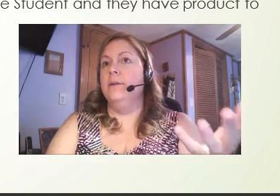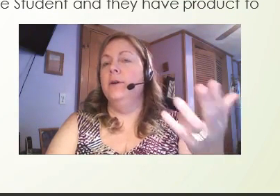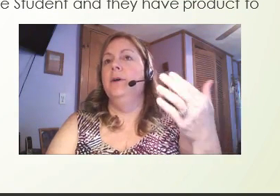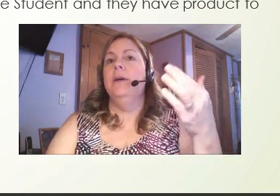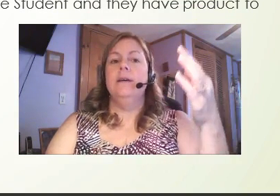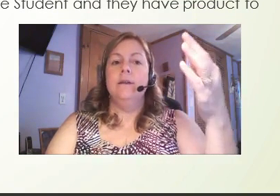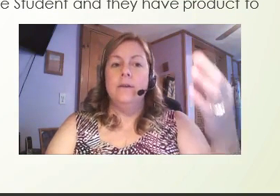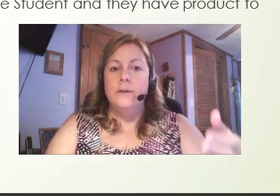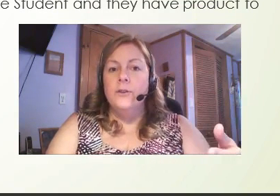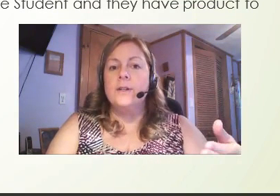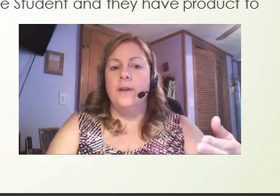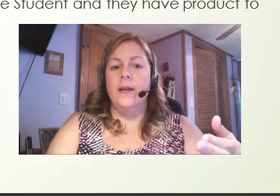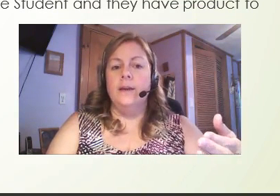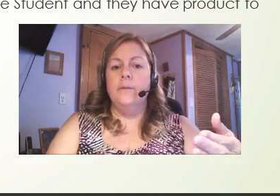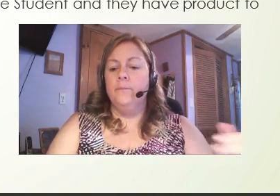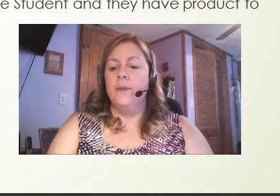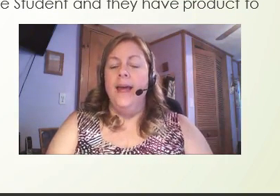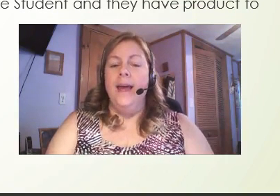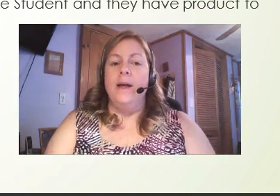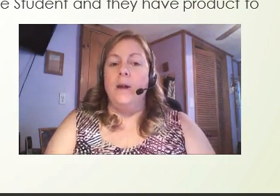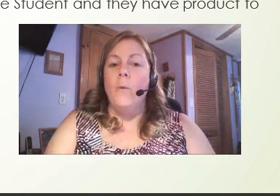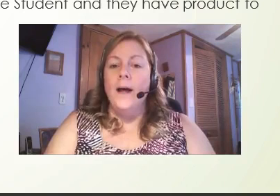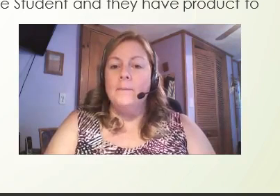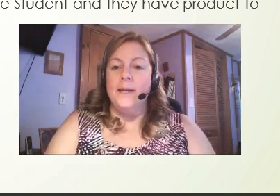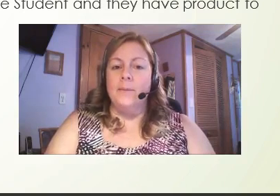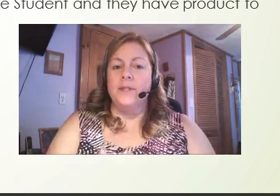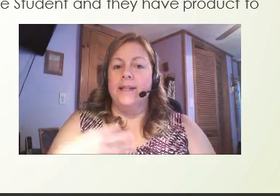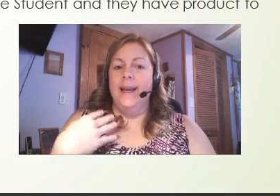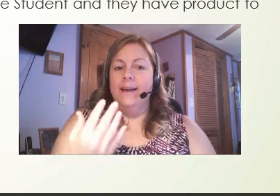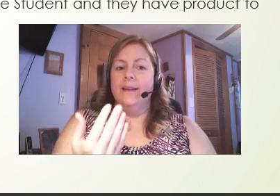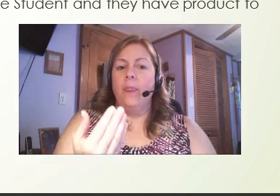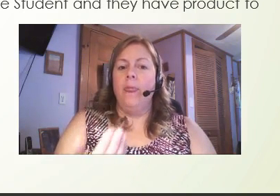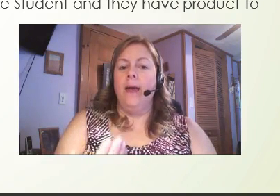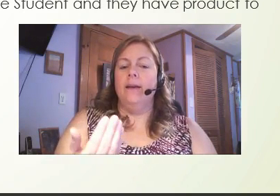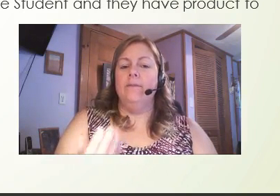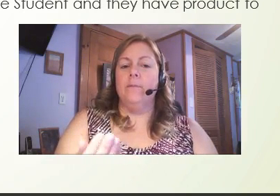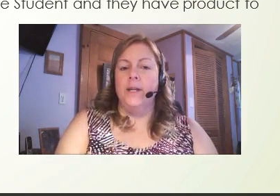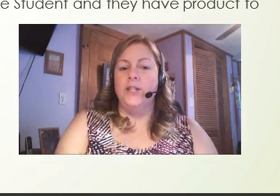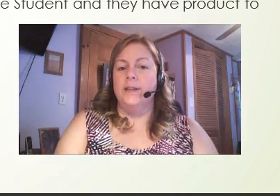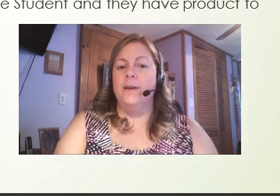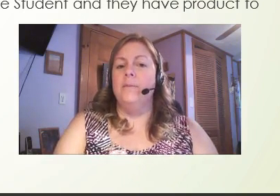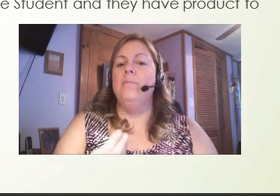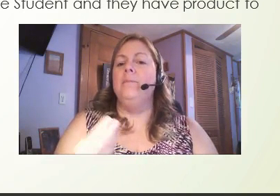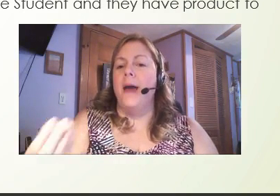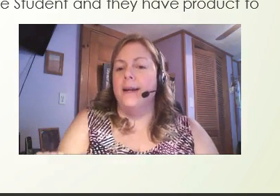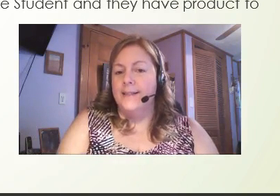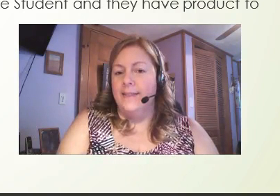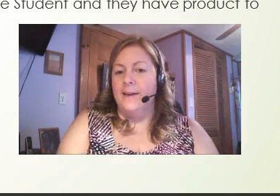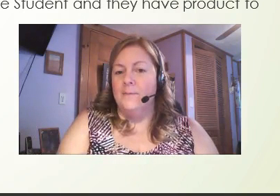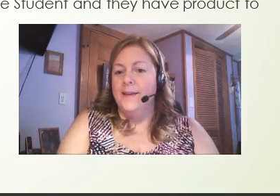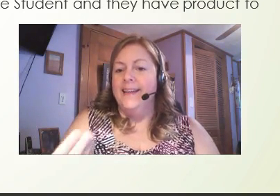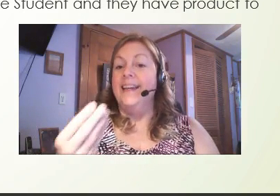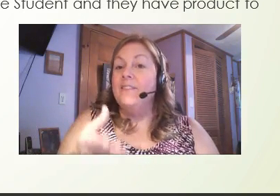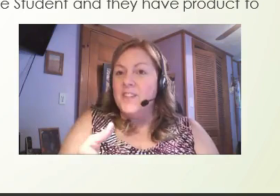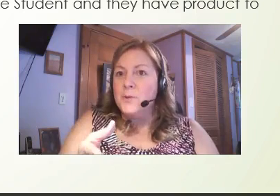assignment looks like. And I want to be able to get that information back to